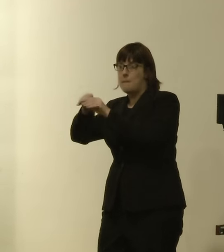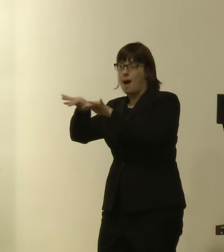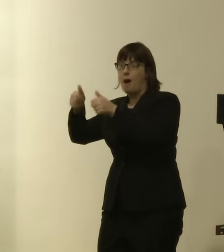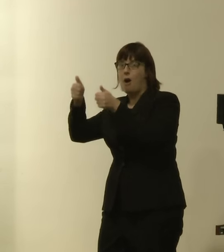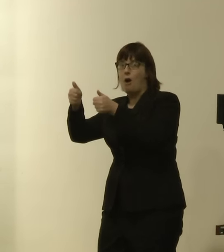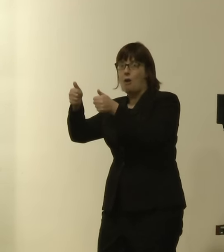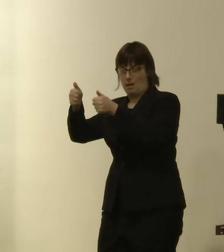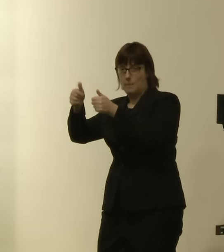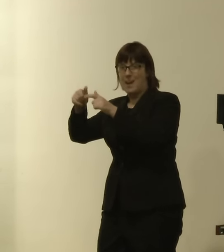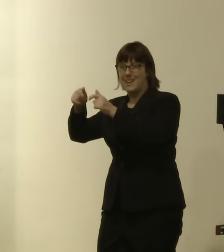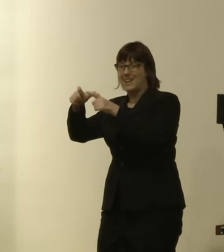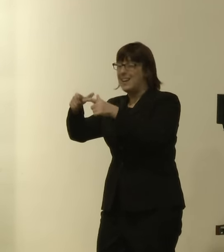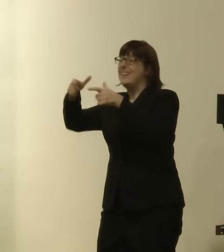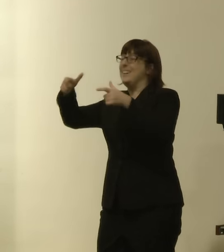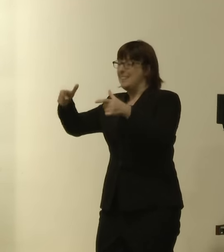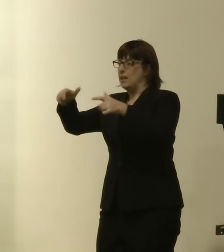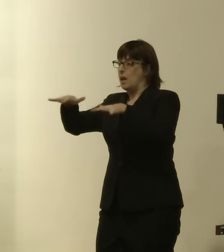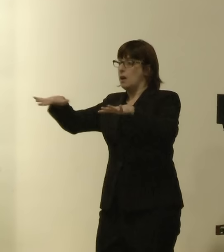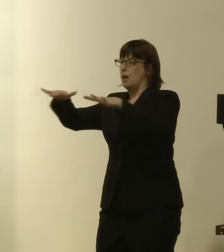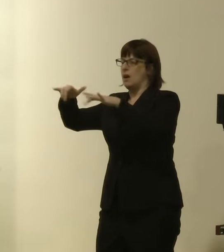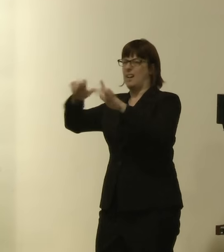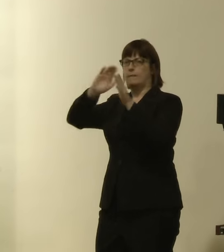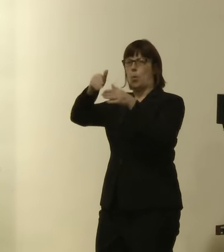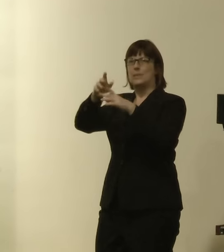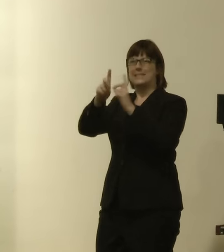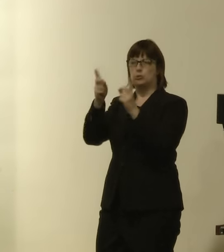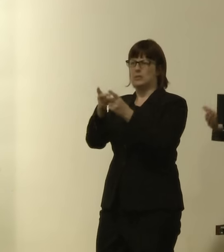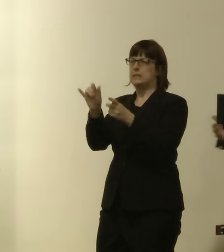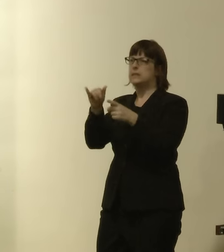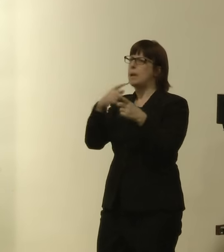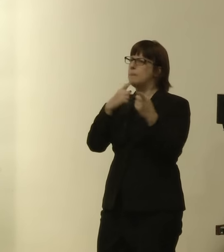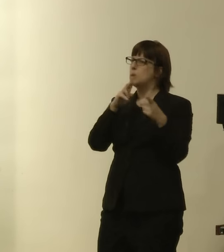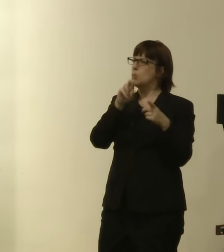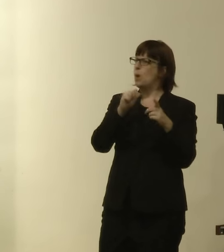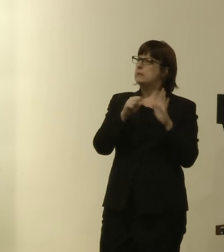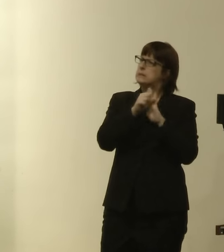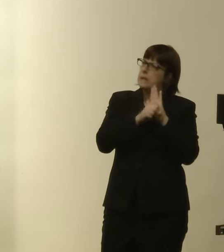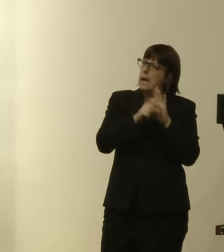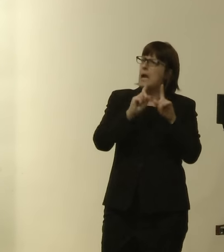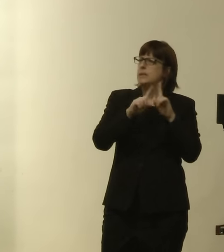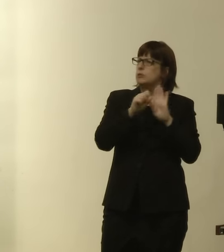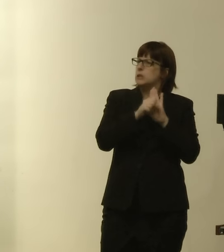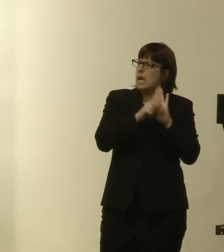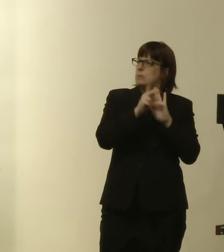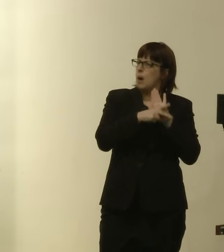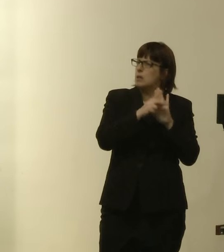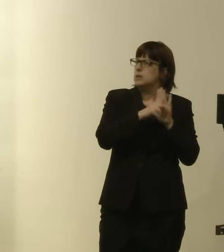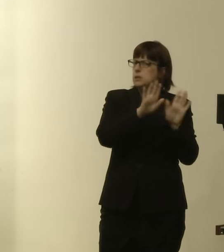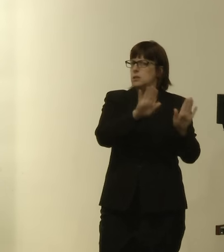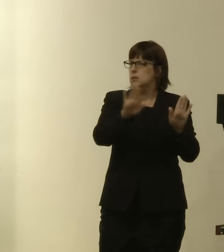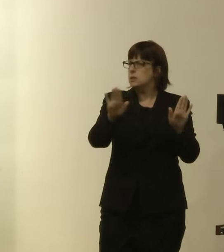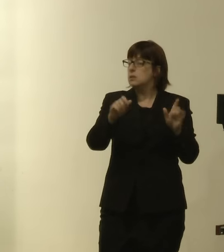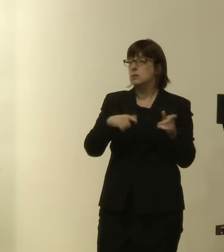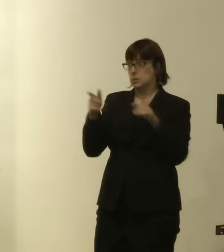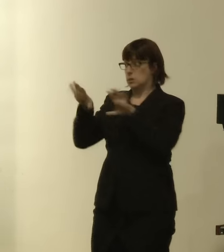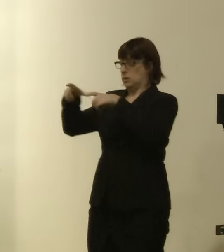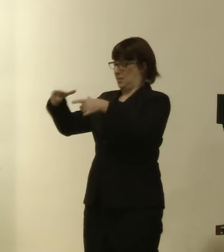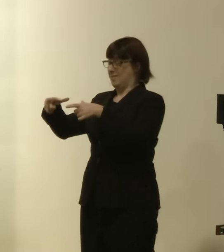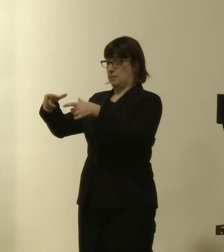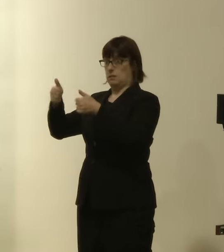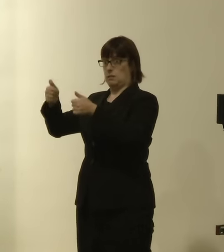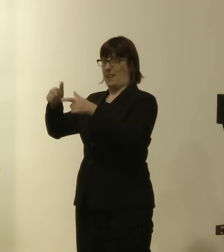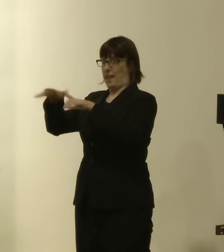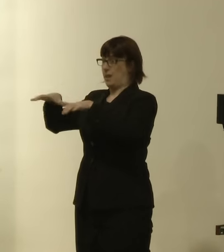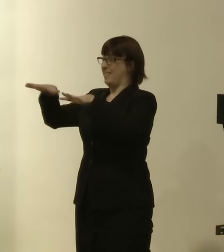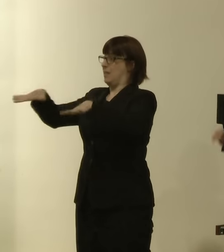is district focused. It's like the United States, different policies from different states. So it's hard. So I think the way we've had